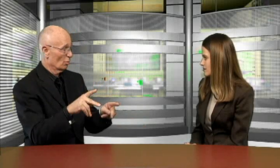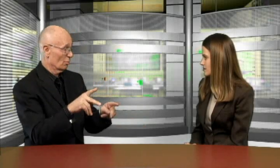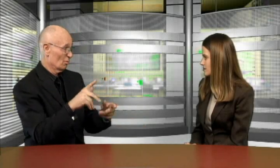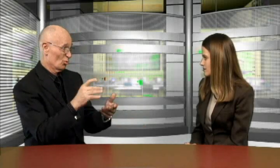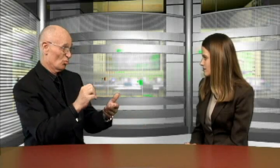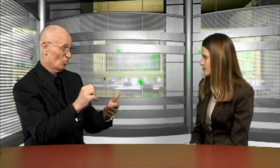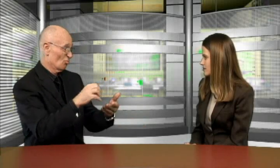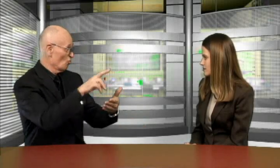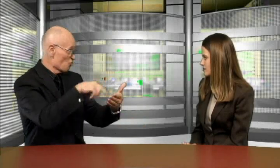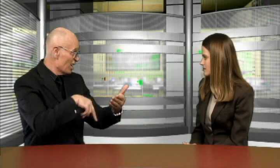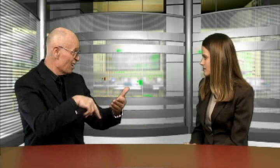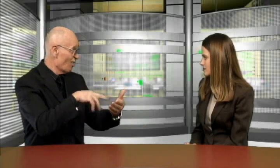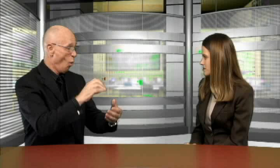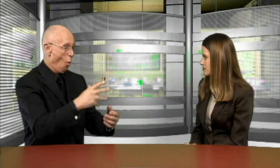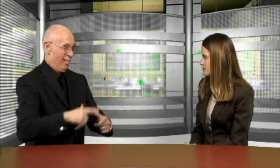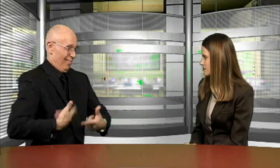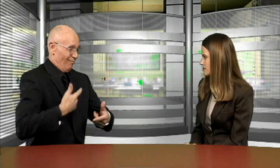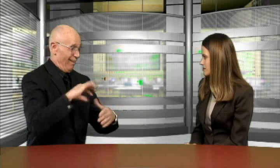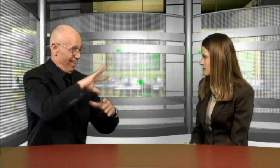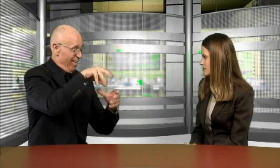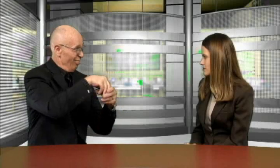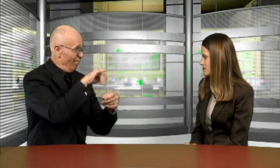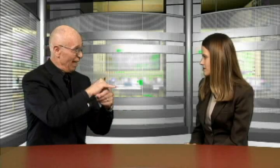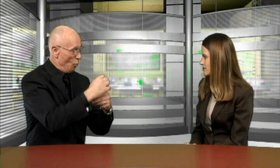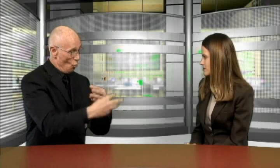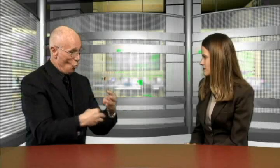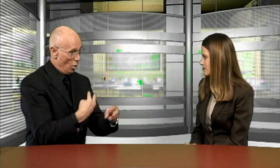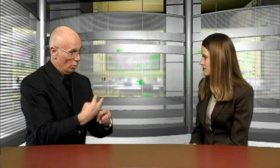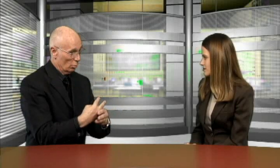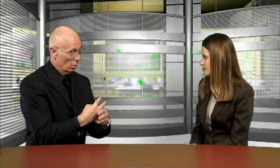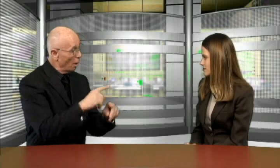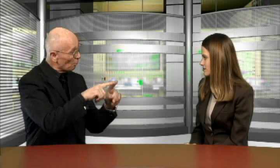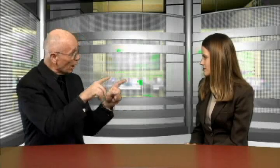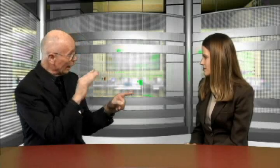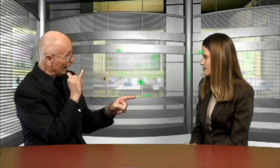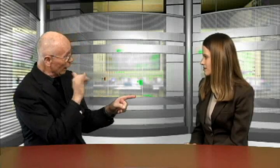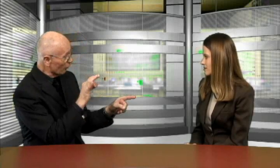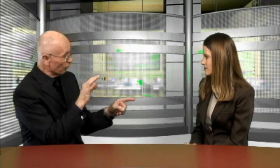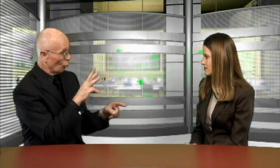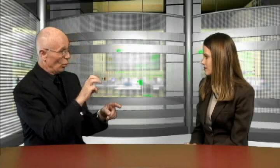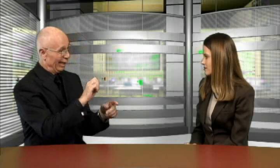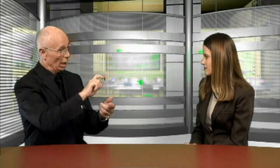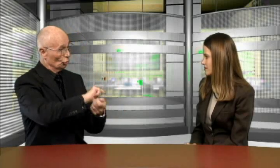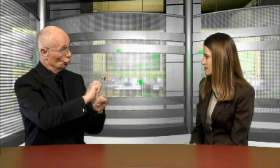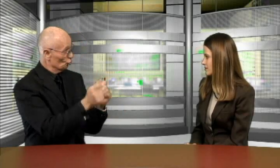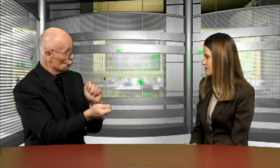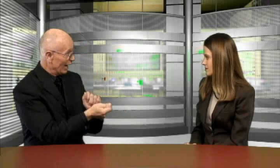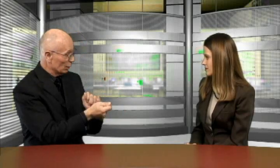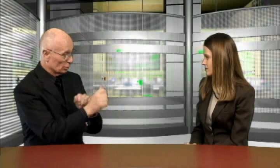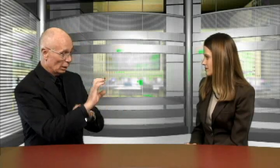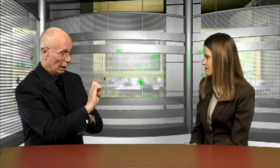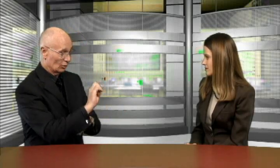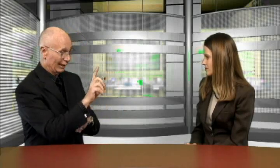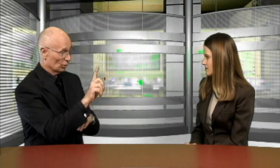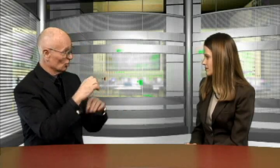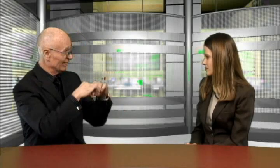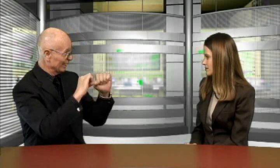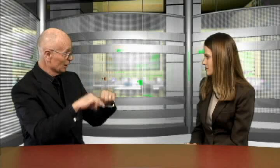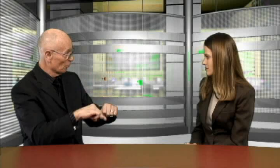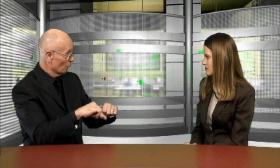an opportunity to read or live within that world. But if we change